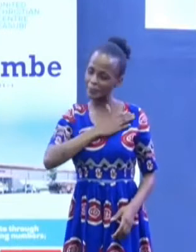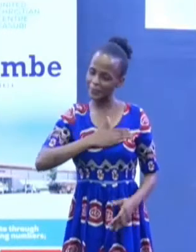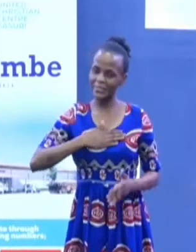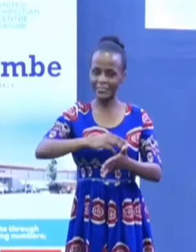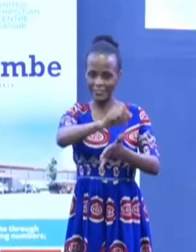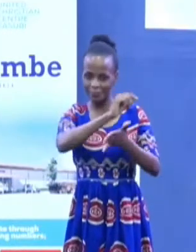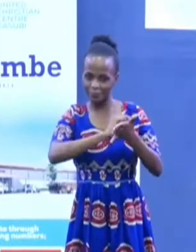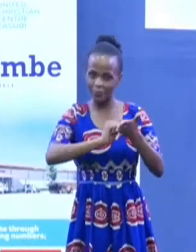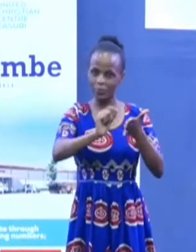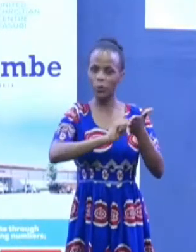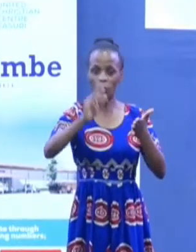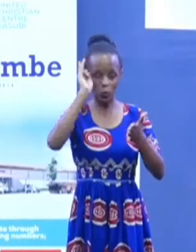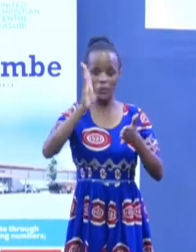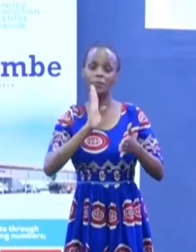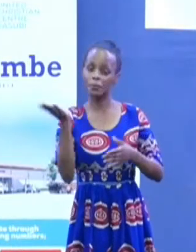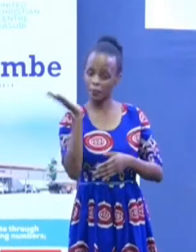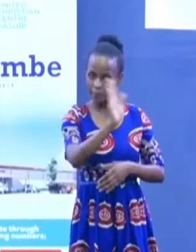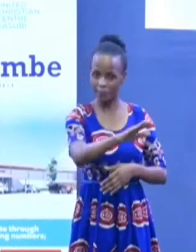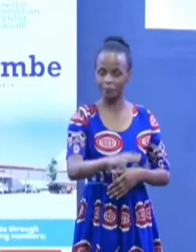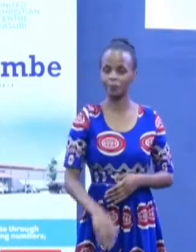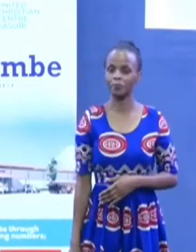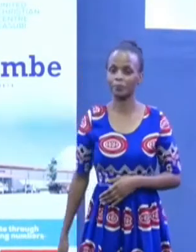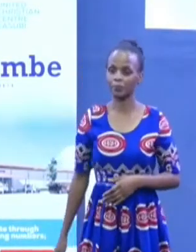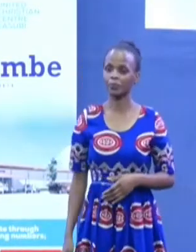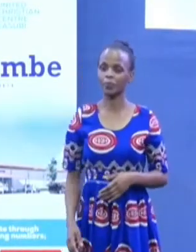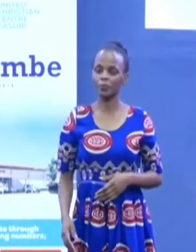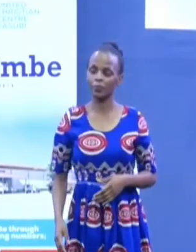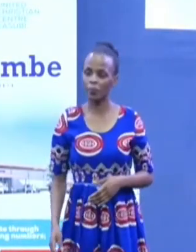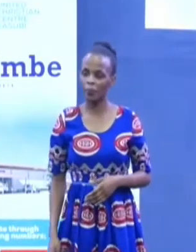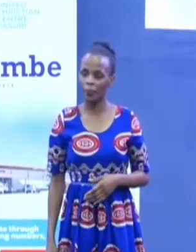that scripture. We are going to revisit it.